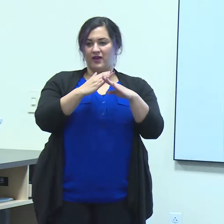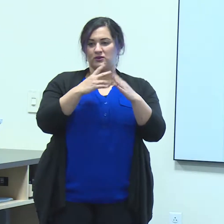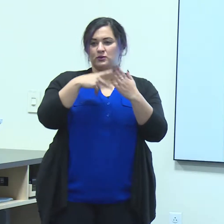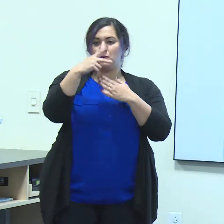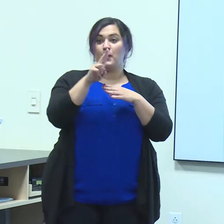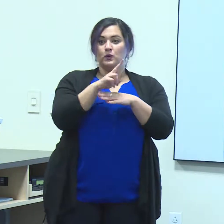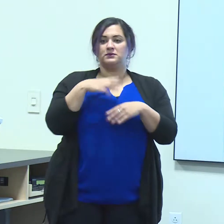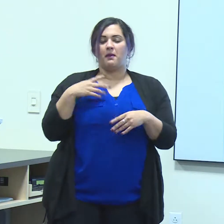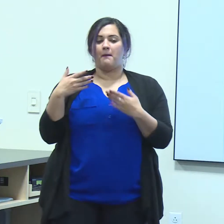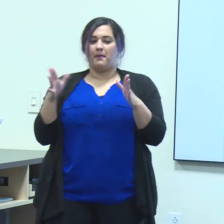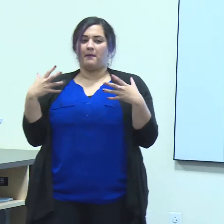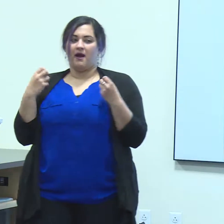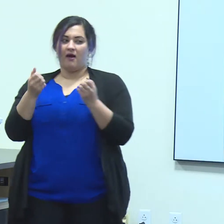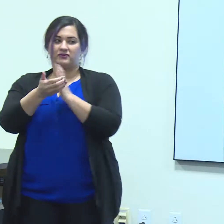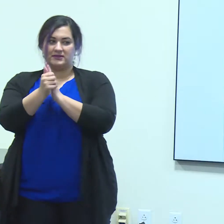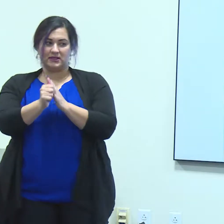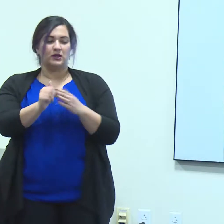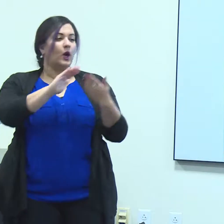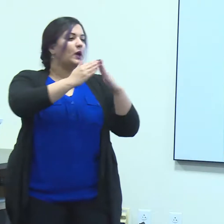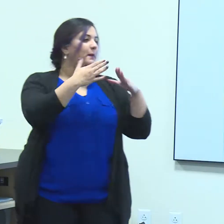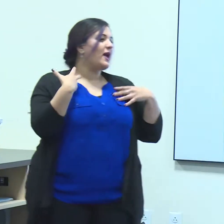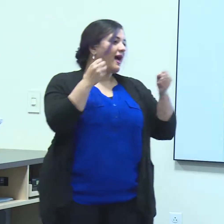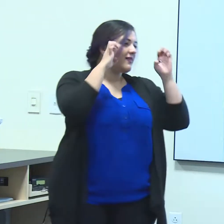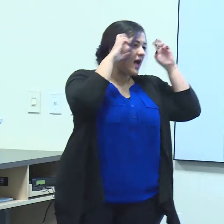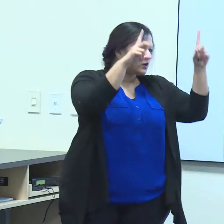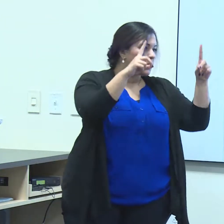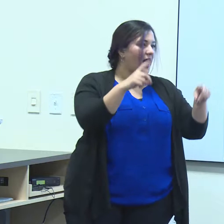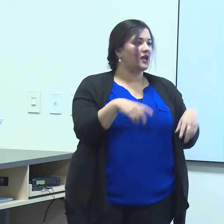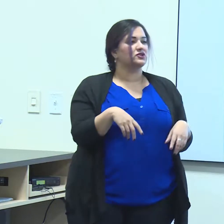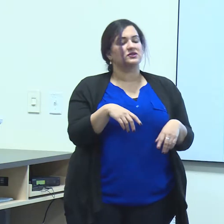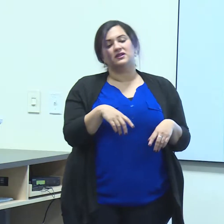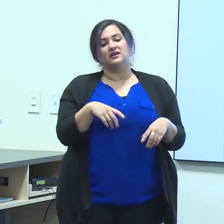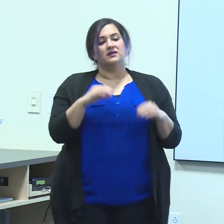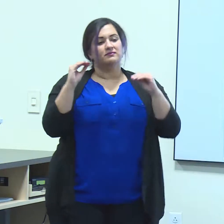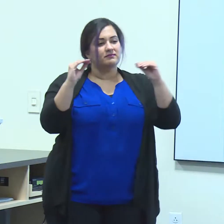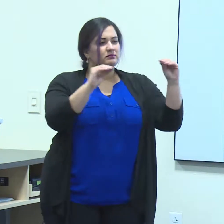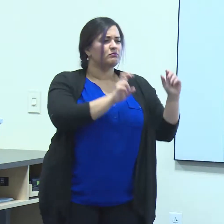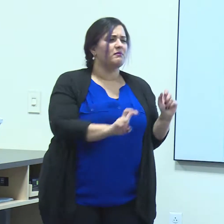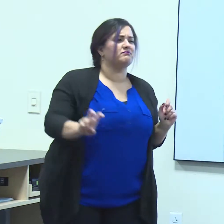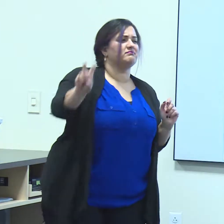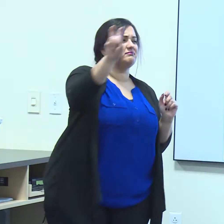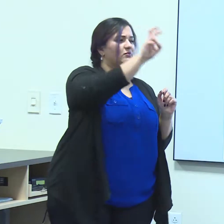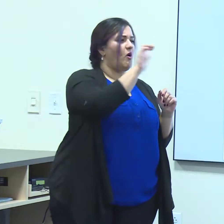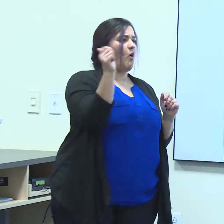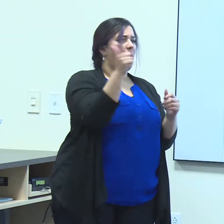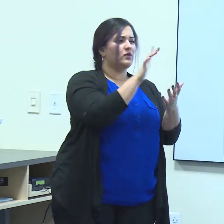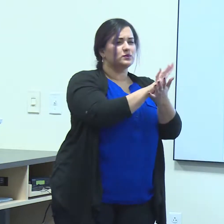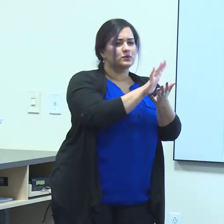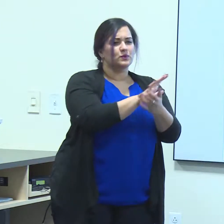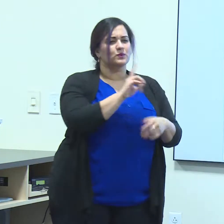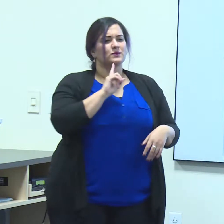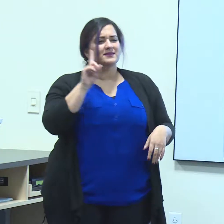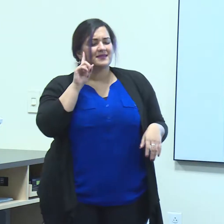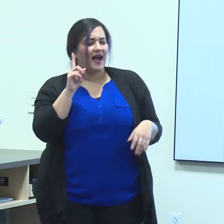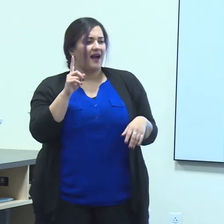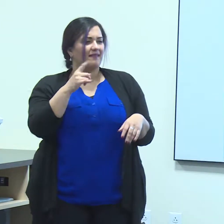They had a teen pregnancy prevention program, community education. I worked as an outreach specialist and community health educator.